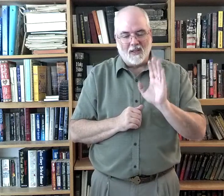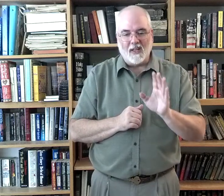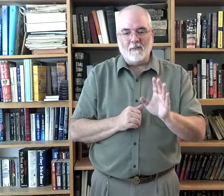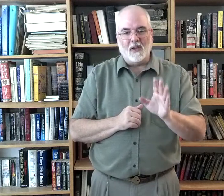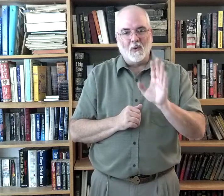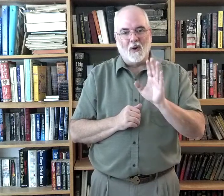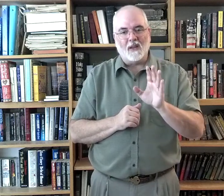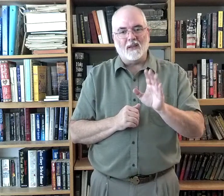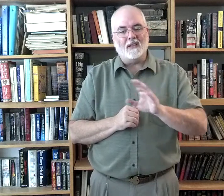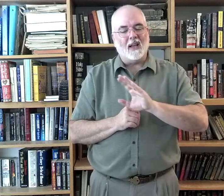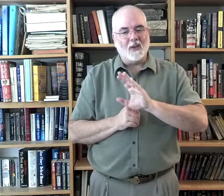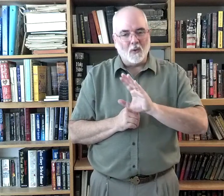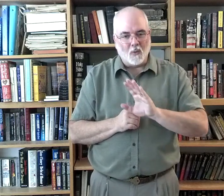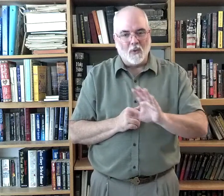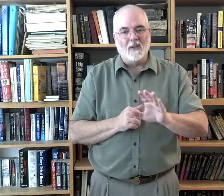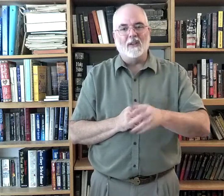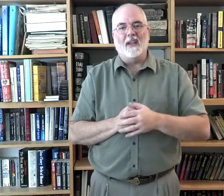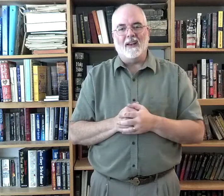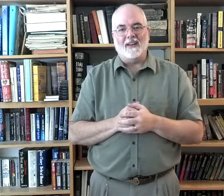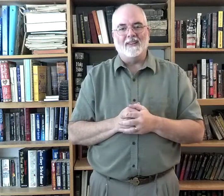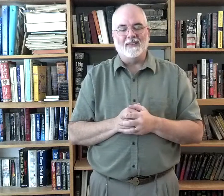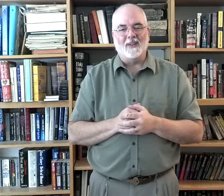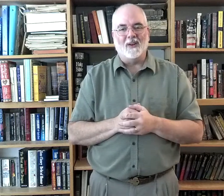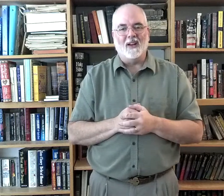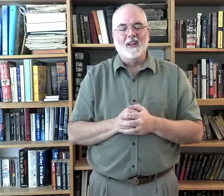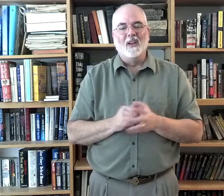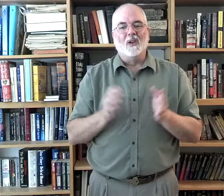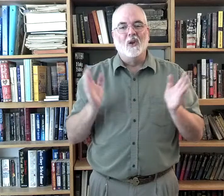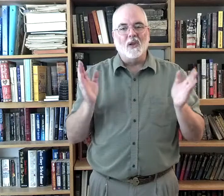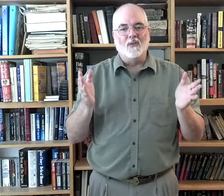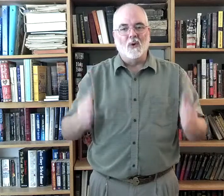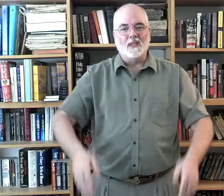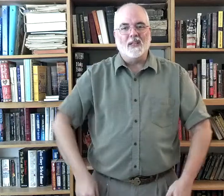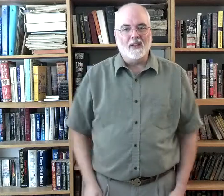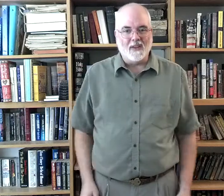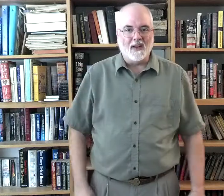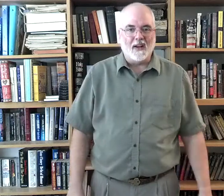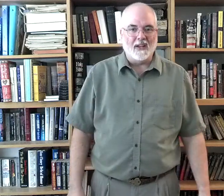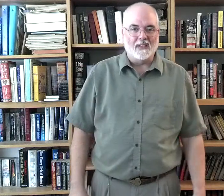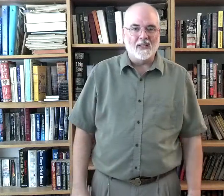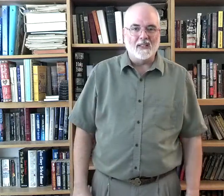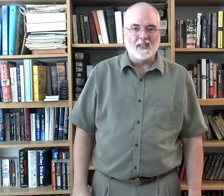Believe me, you work at this and you will get it, all right? Looking forward to seeing you there at LTC.